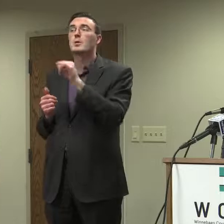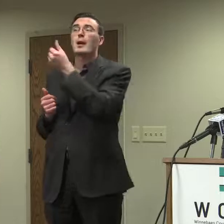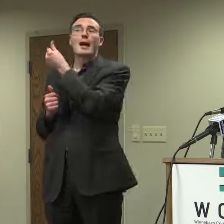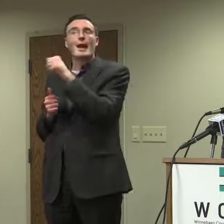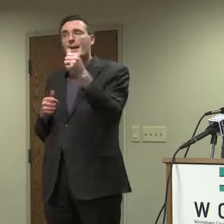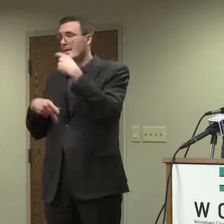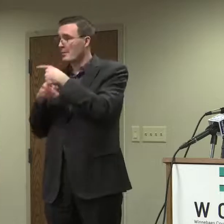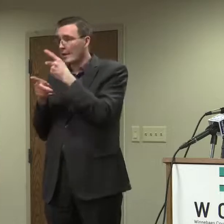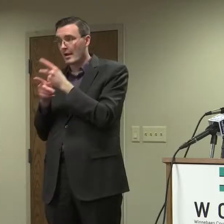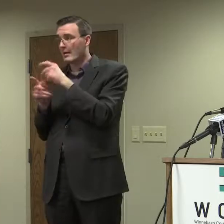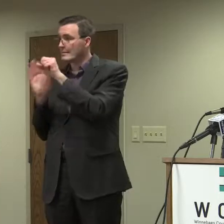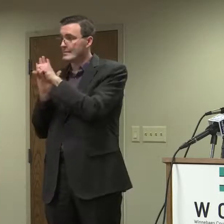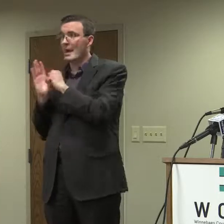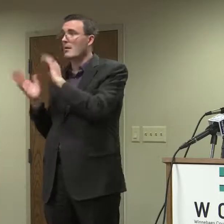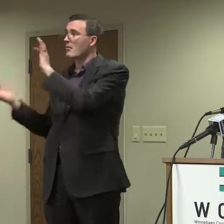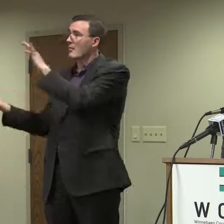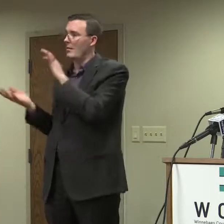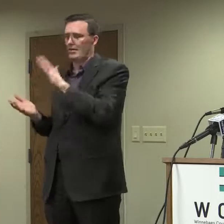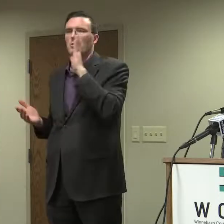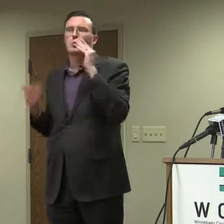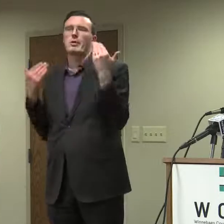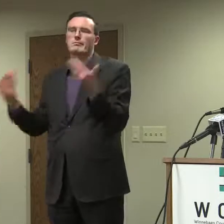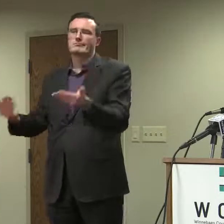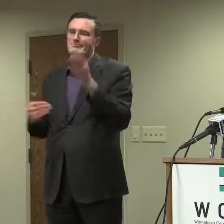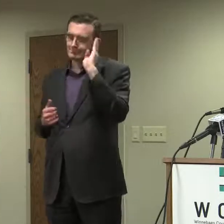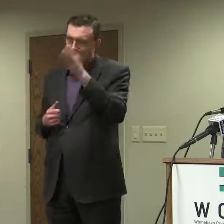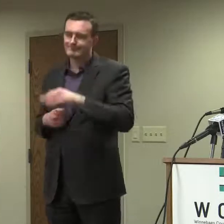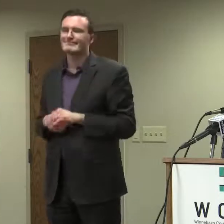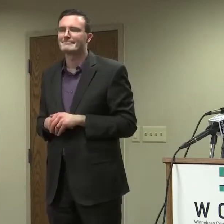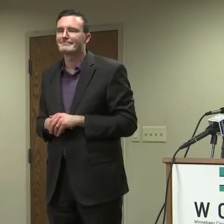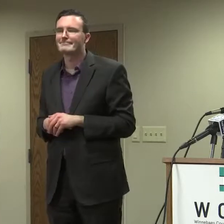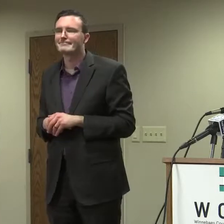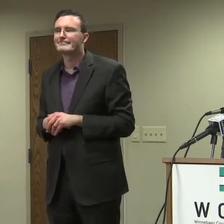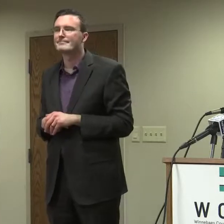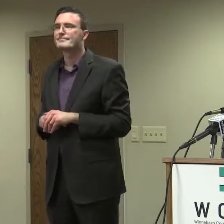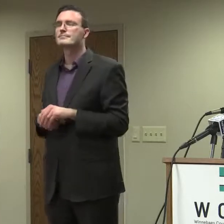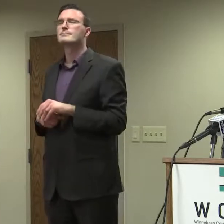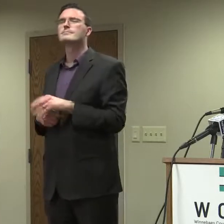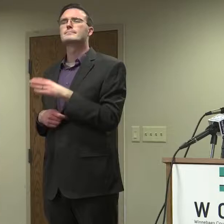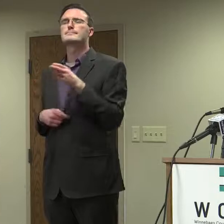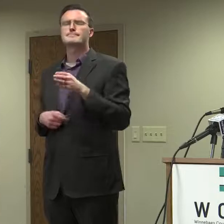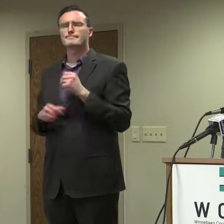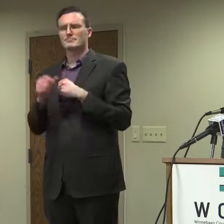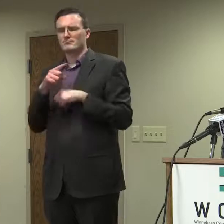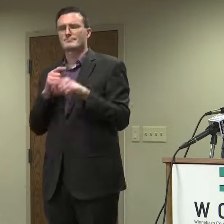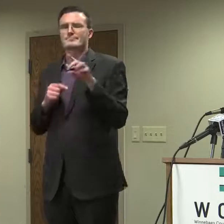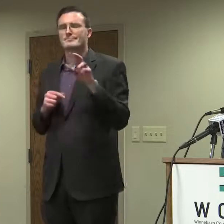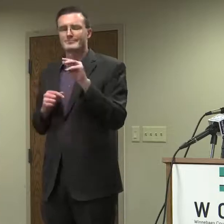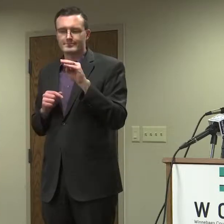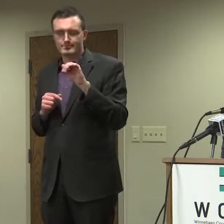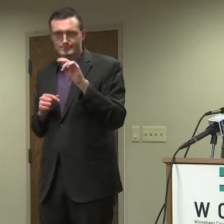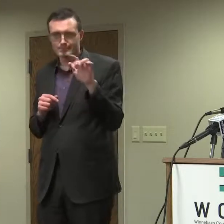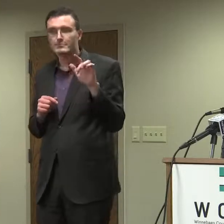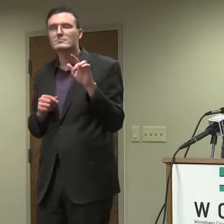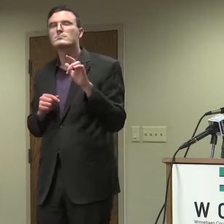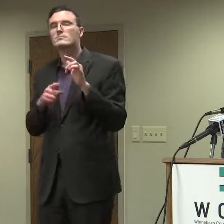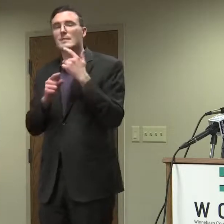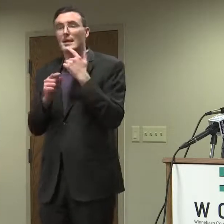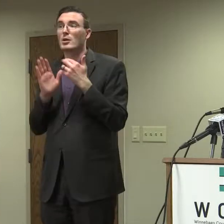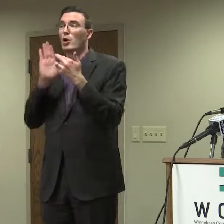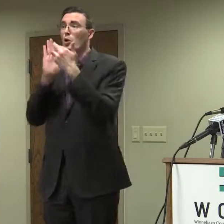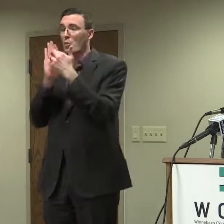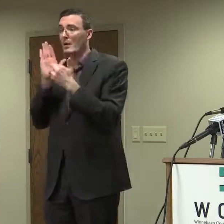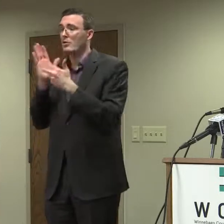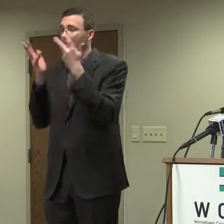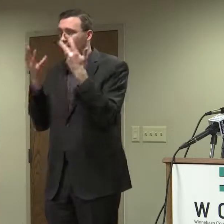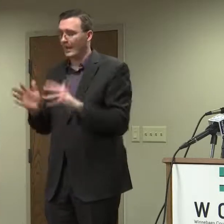federal asset, we will use. Dr. Martell, I know that you mentioned that when you register for the vaccine, just to wait until you get that